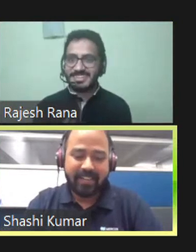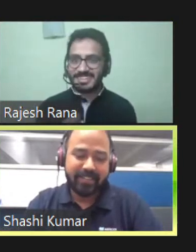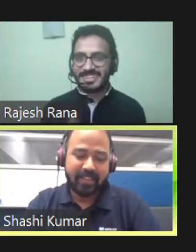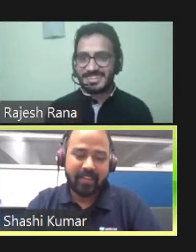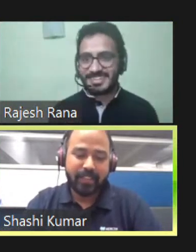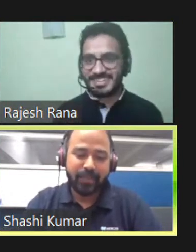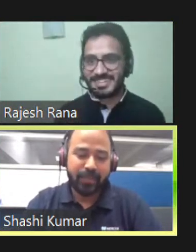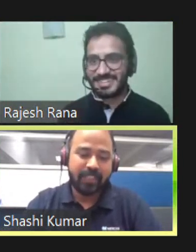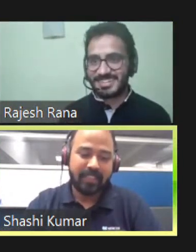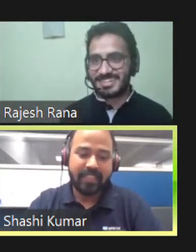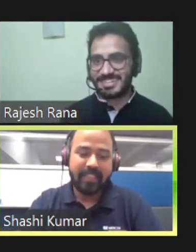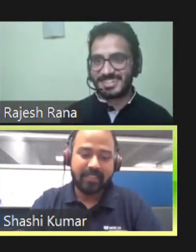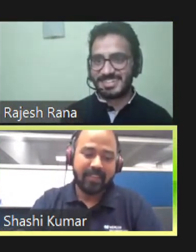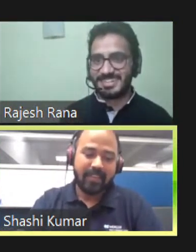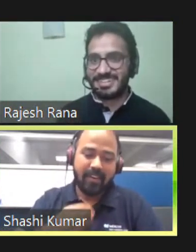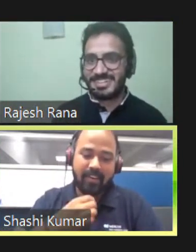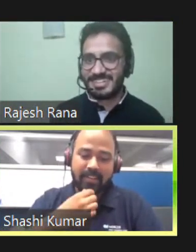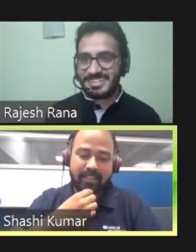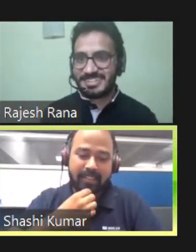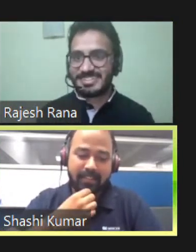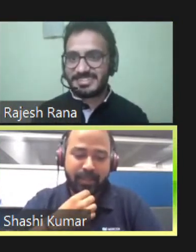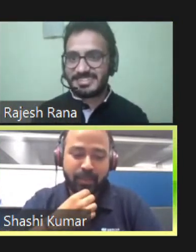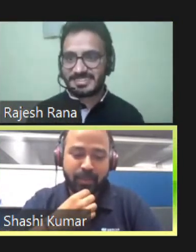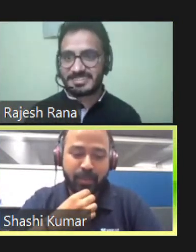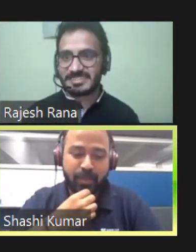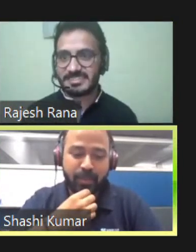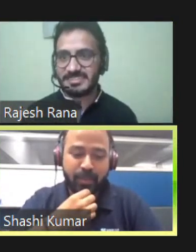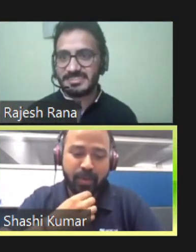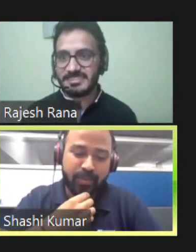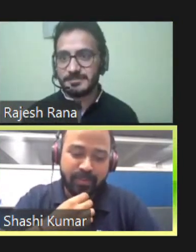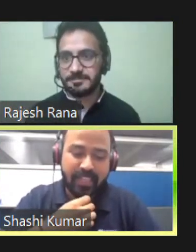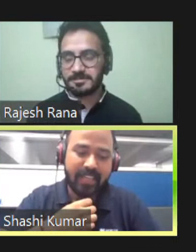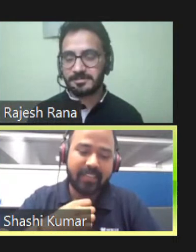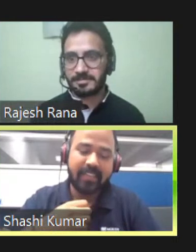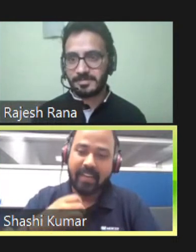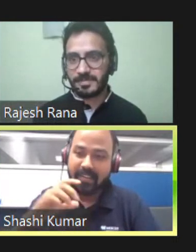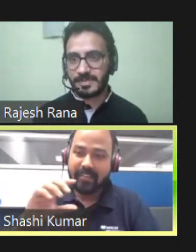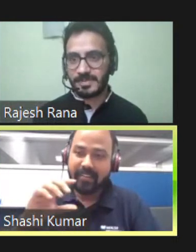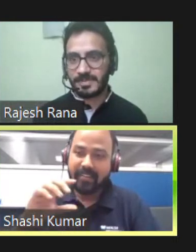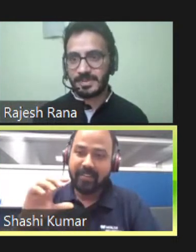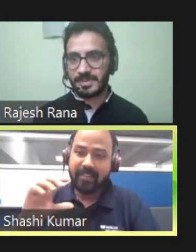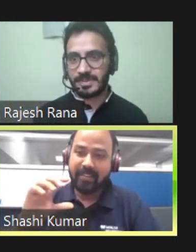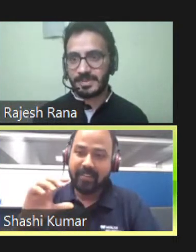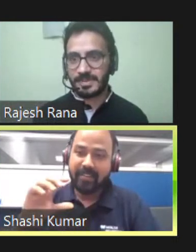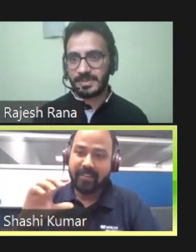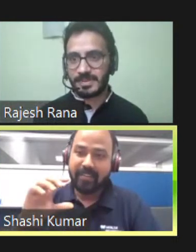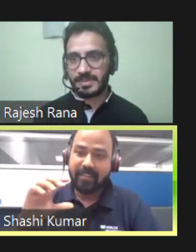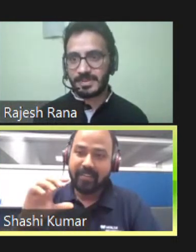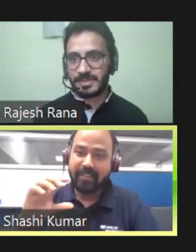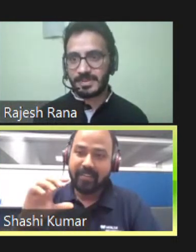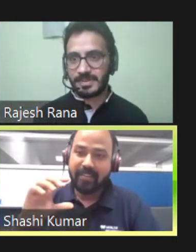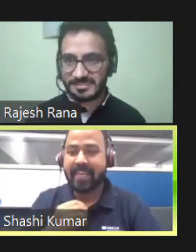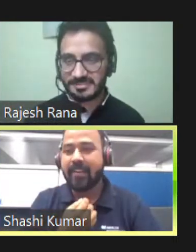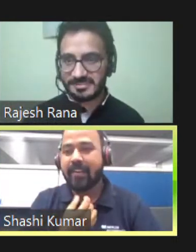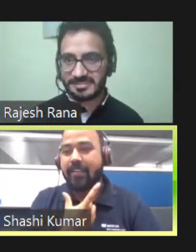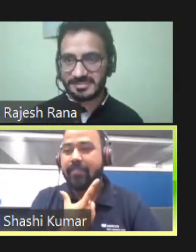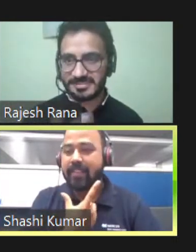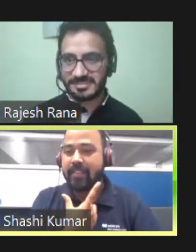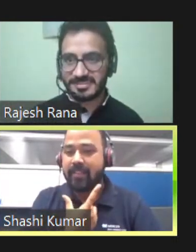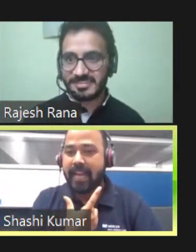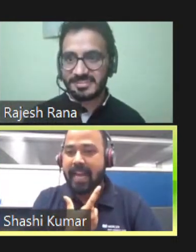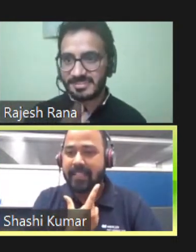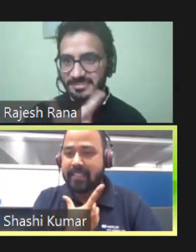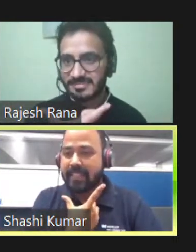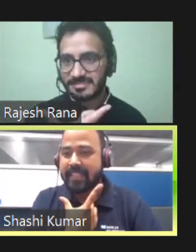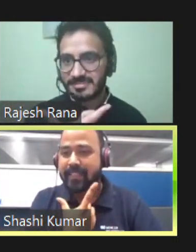catch Ashutosh. Yes. Shivanshu also correct. Earlier, Rajesh was, this thing with